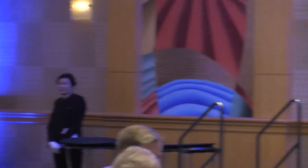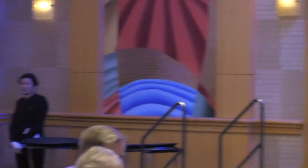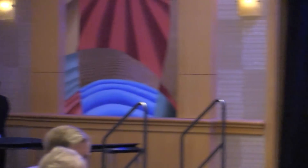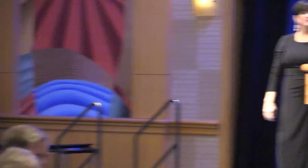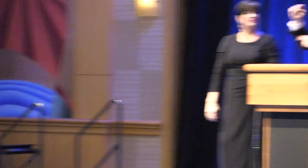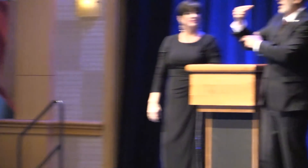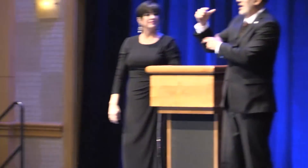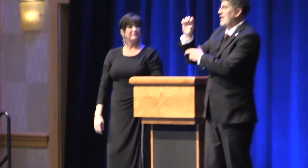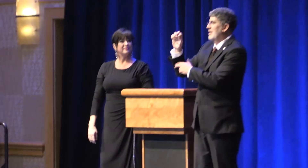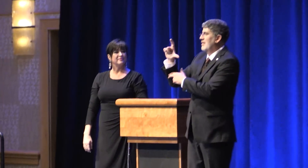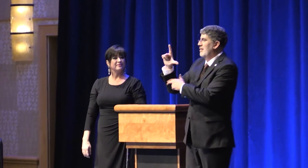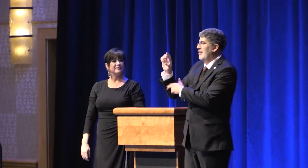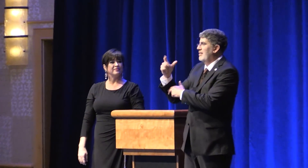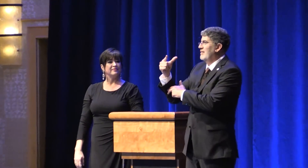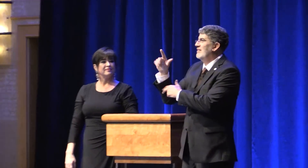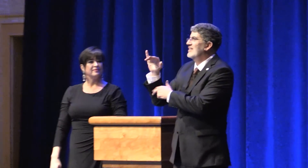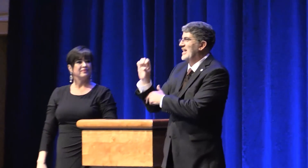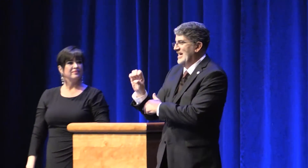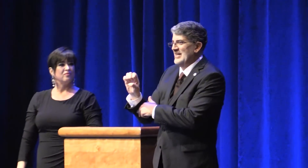Next, we have Rob Inglekey